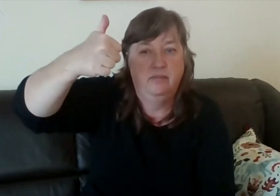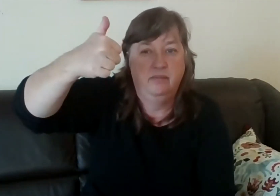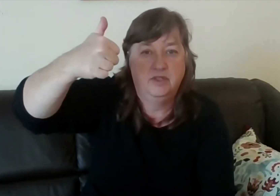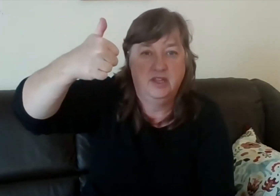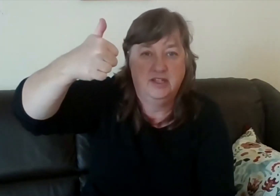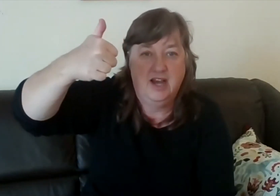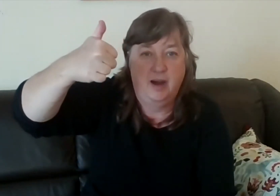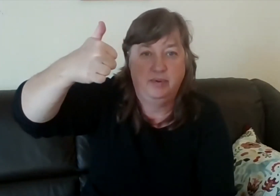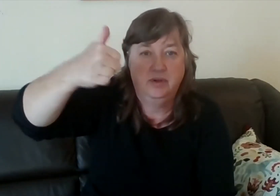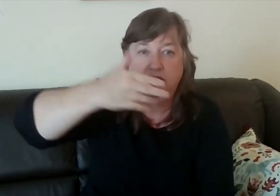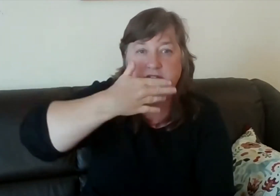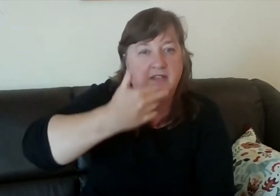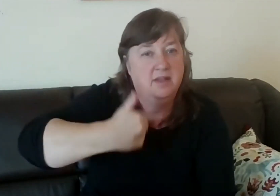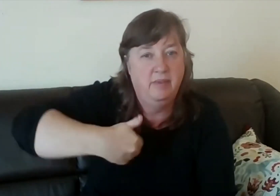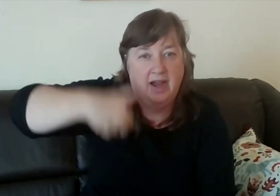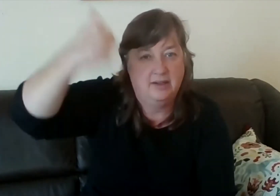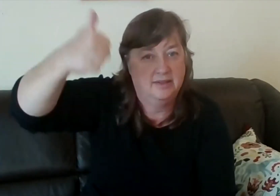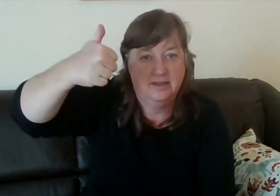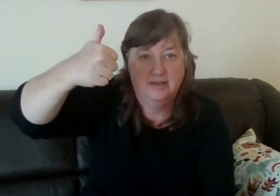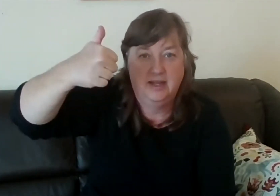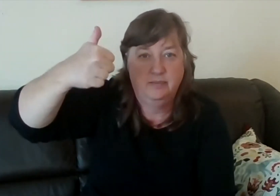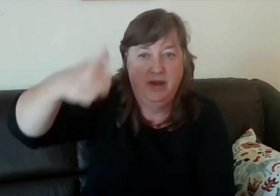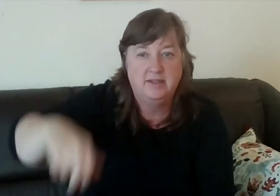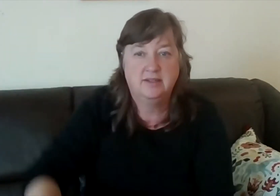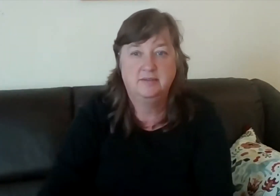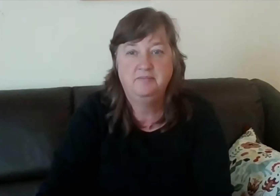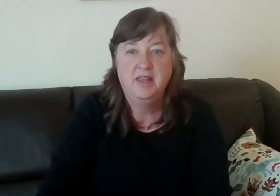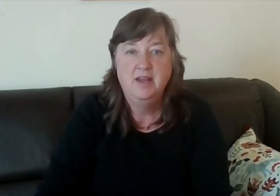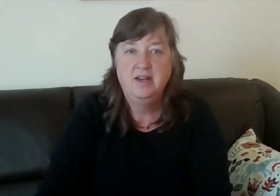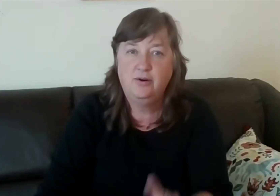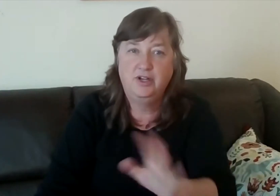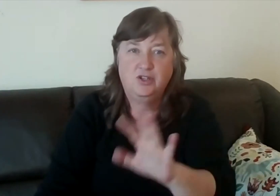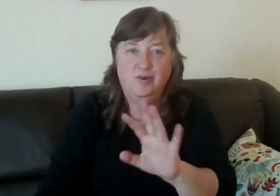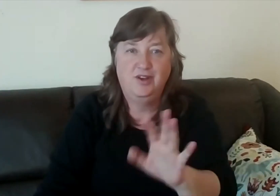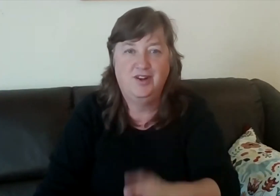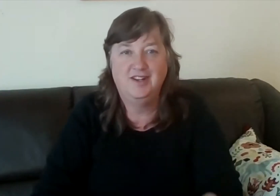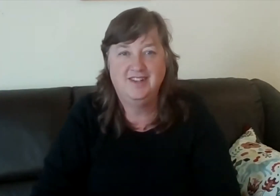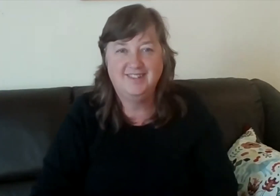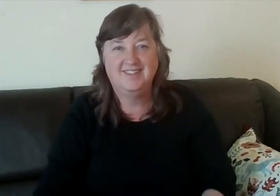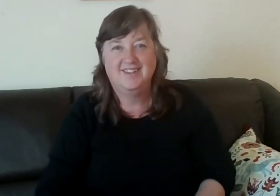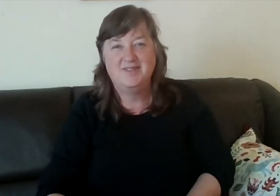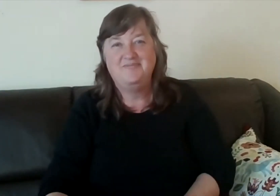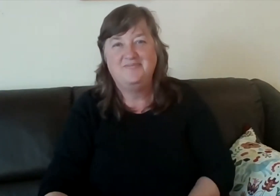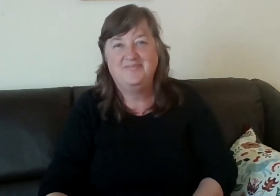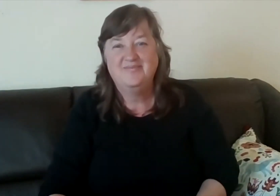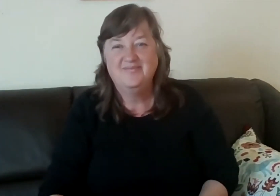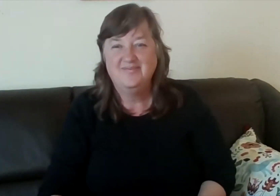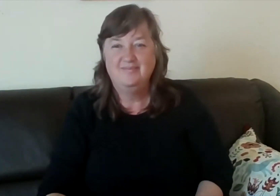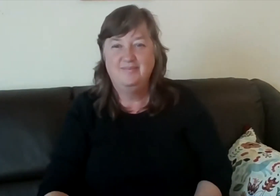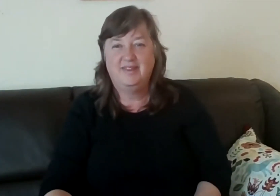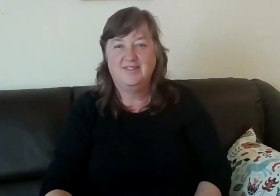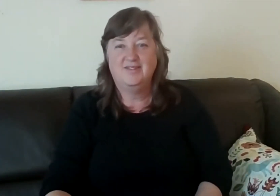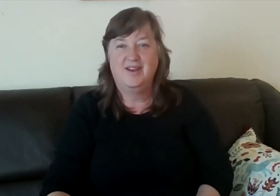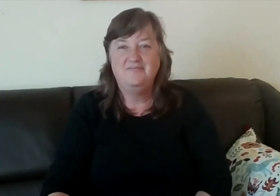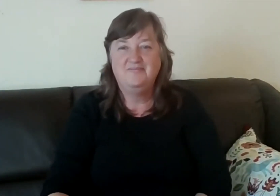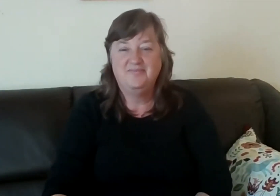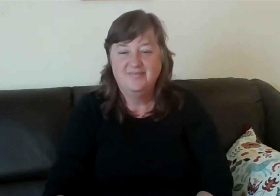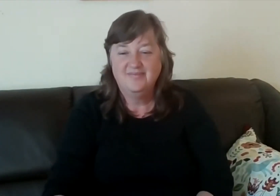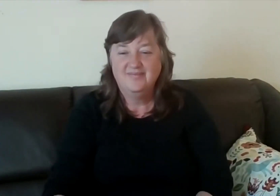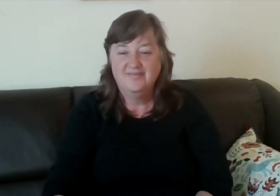to the top, good to the max. That's best. Not quite sure what your context is there, but that's okay.